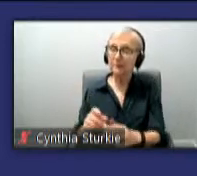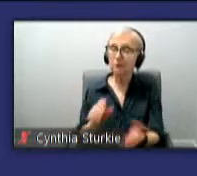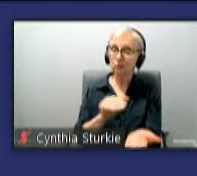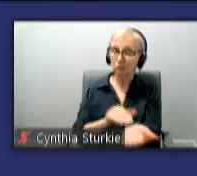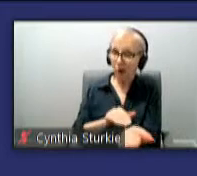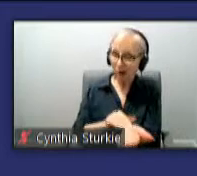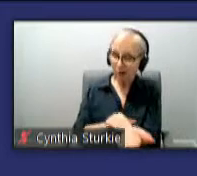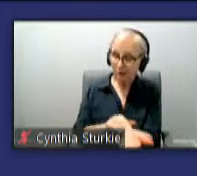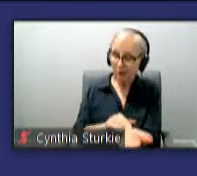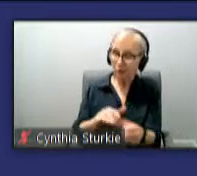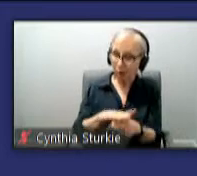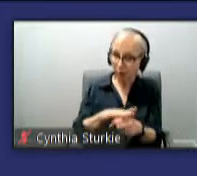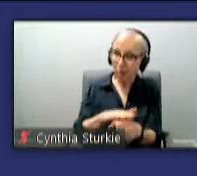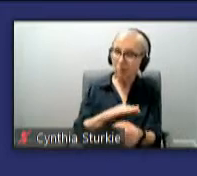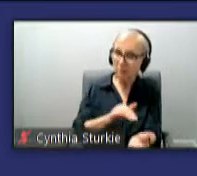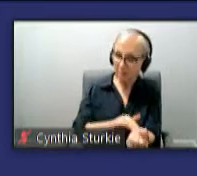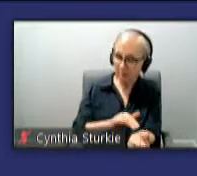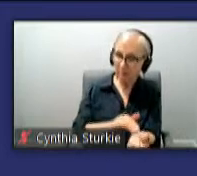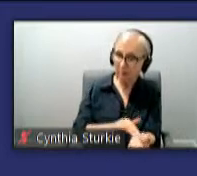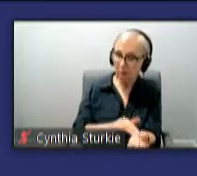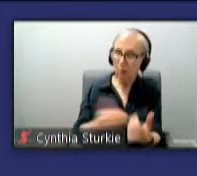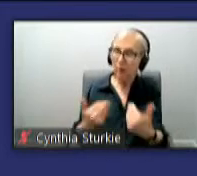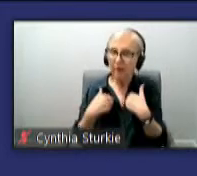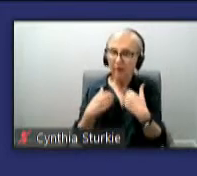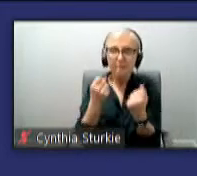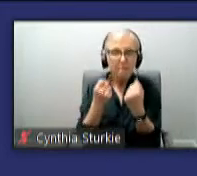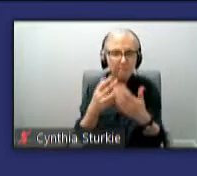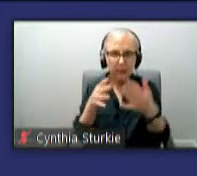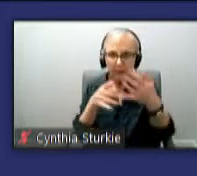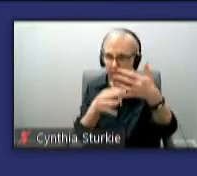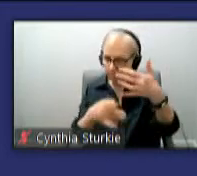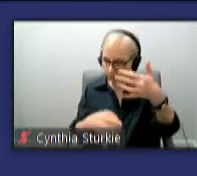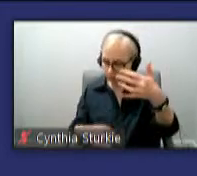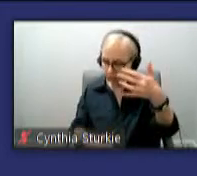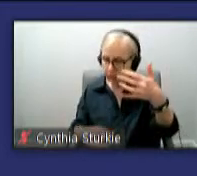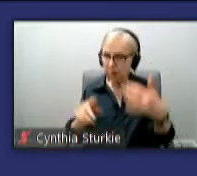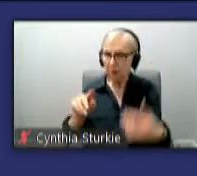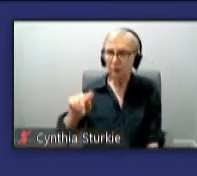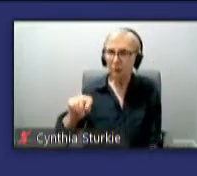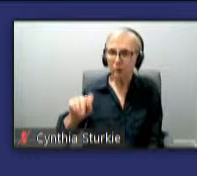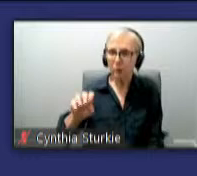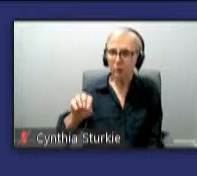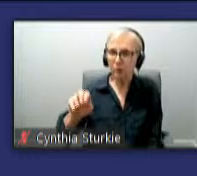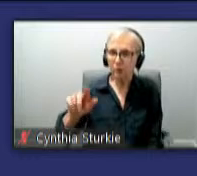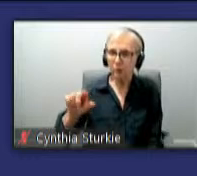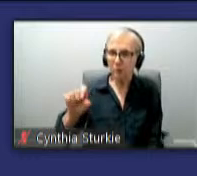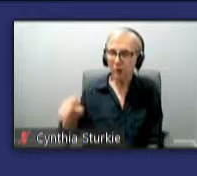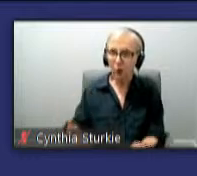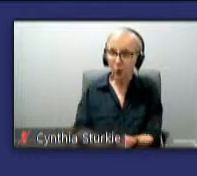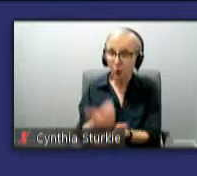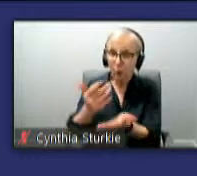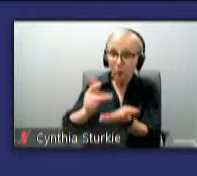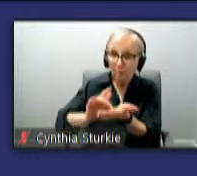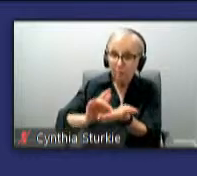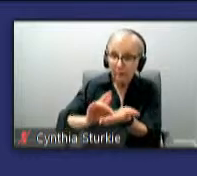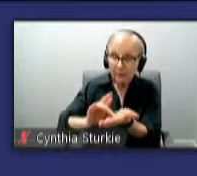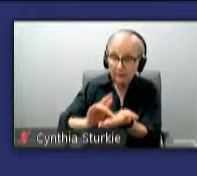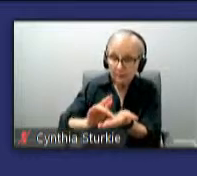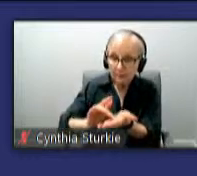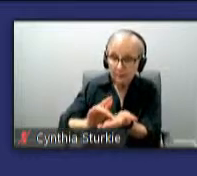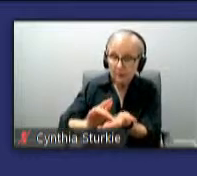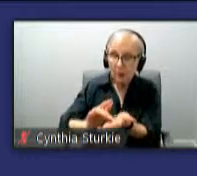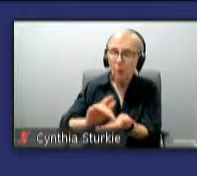point now where we have a lot of tools available to us, particularly these new therapeutics. And it is critical that we